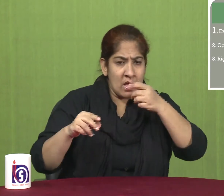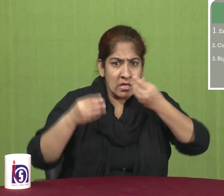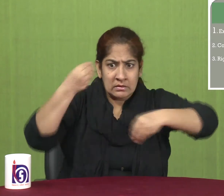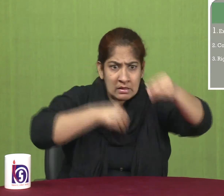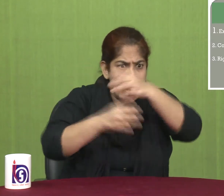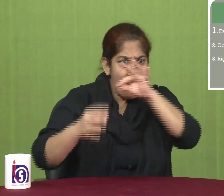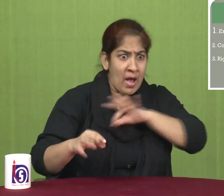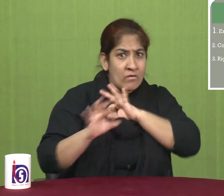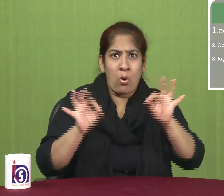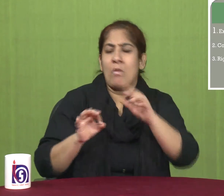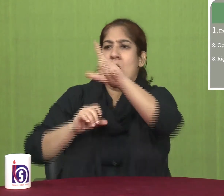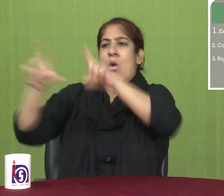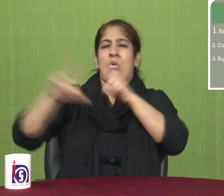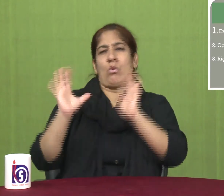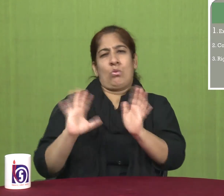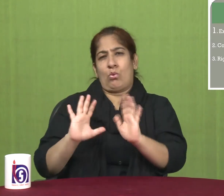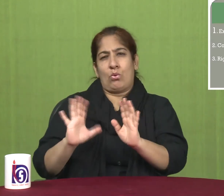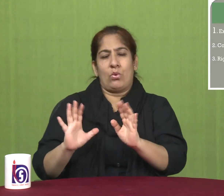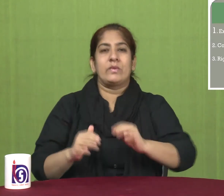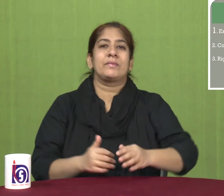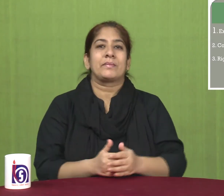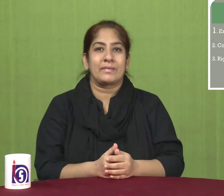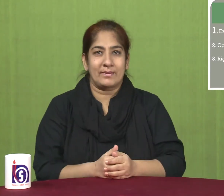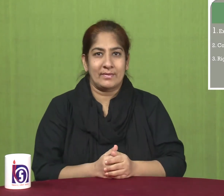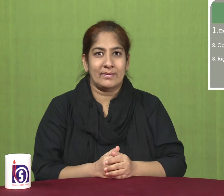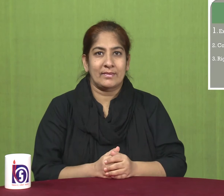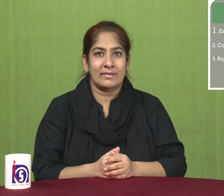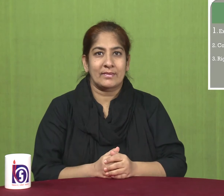If we don't have enough of money, then we can take loan.